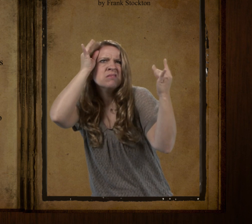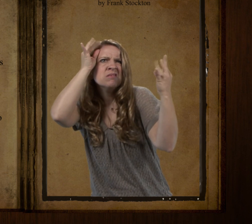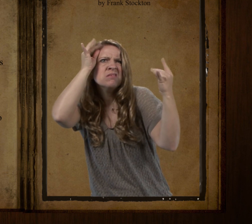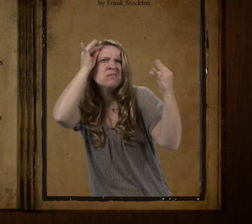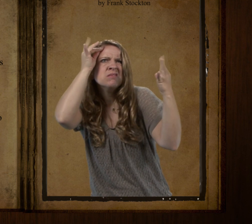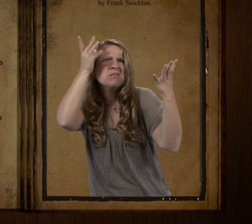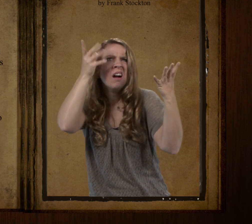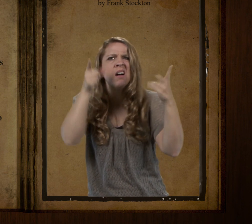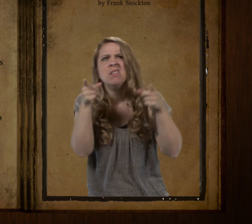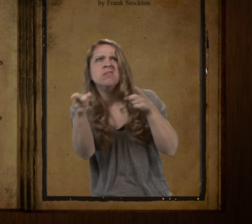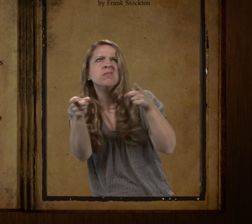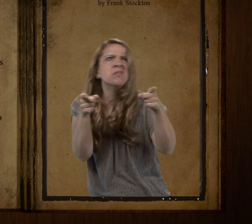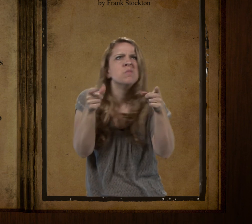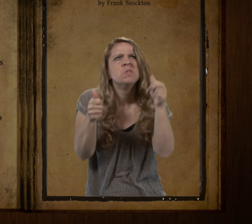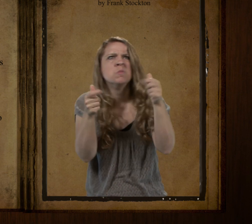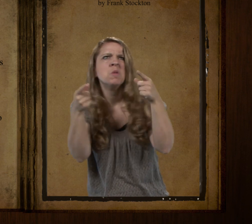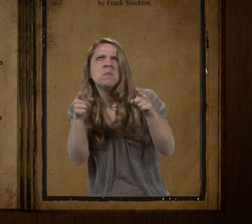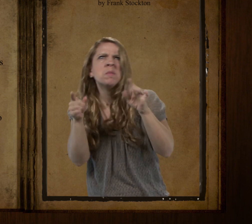anguished deliberation.